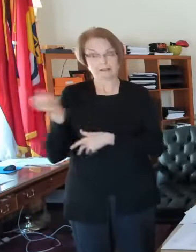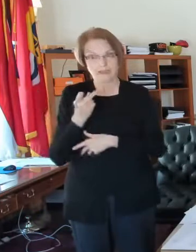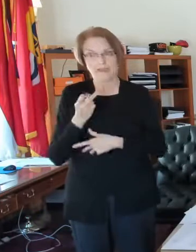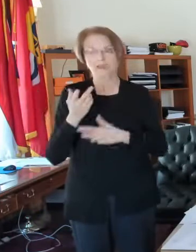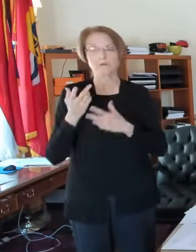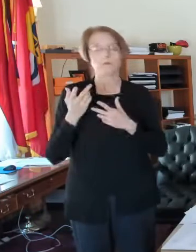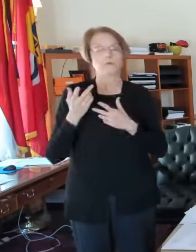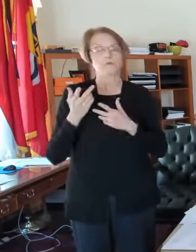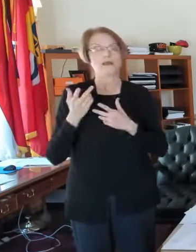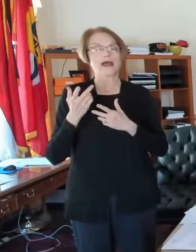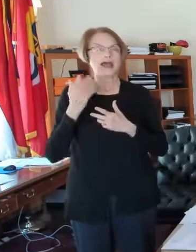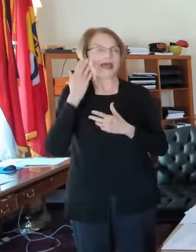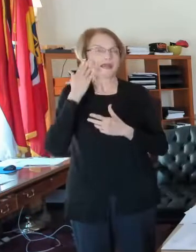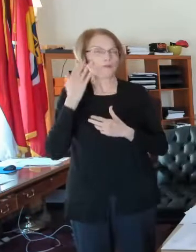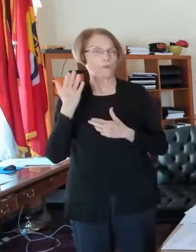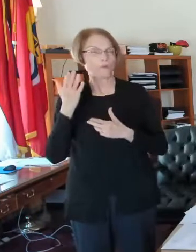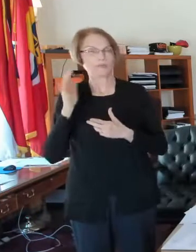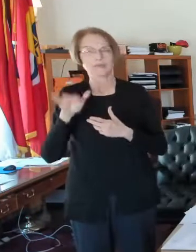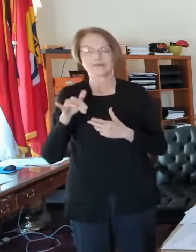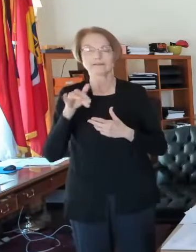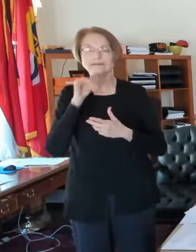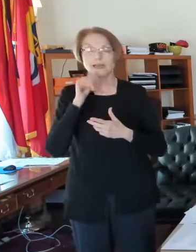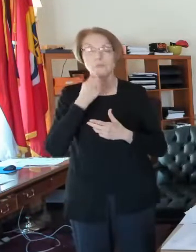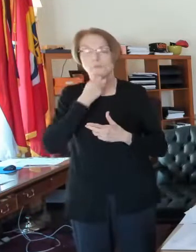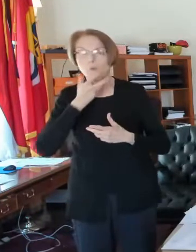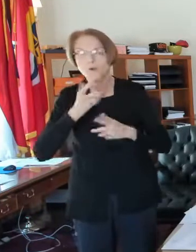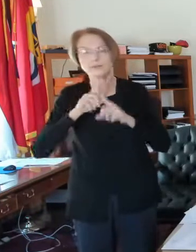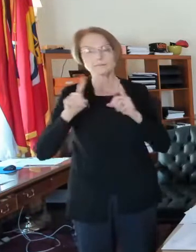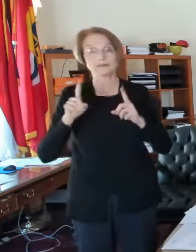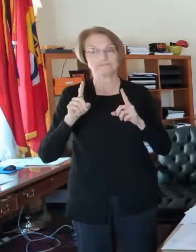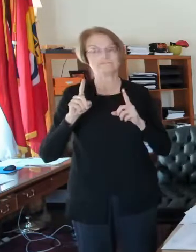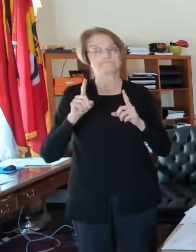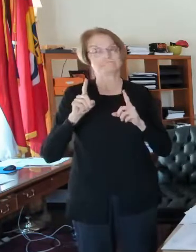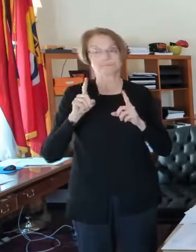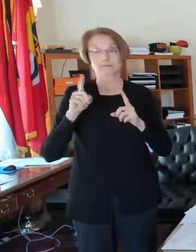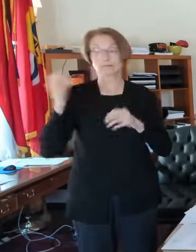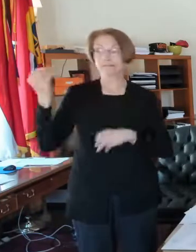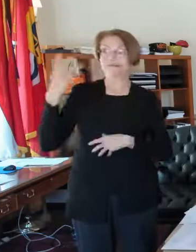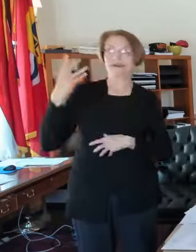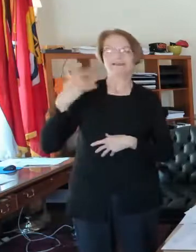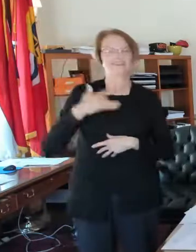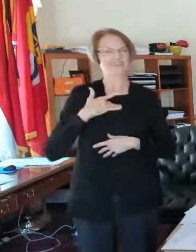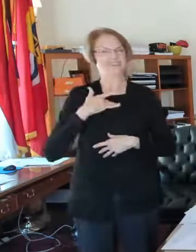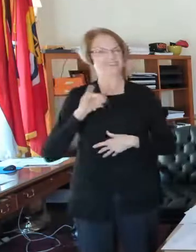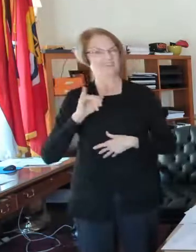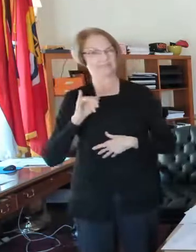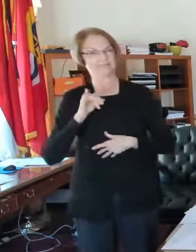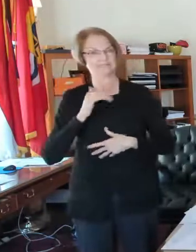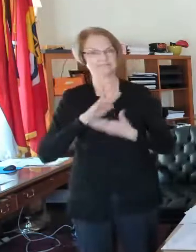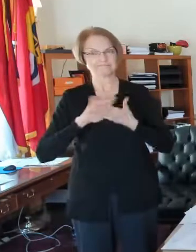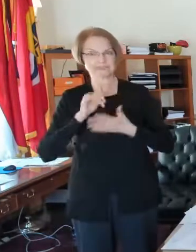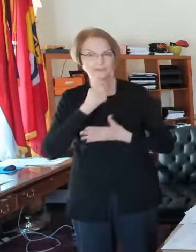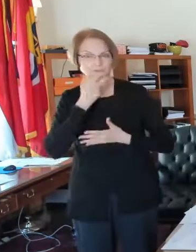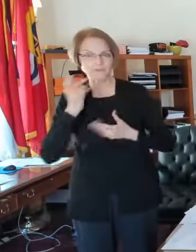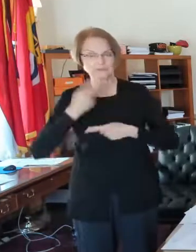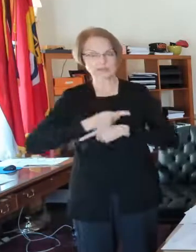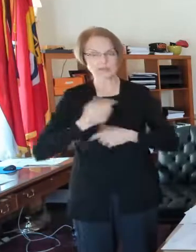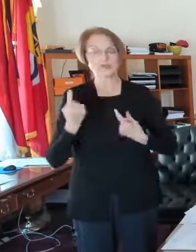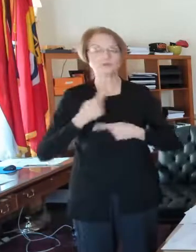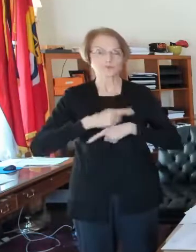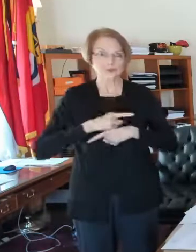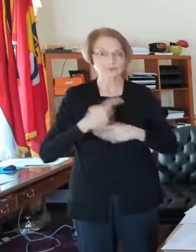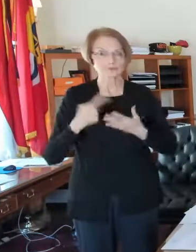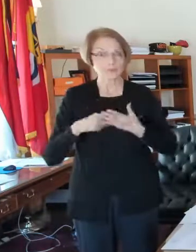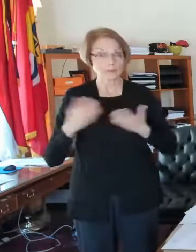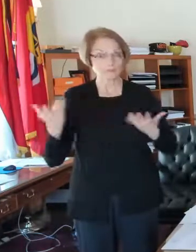but feels like a nice warm day. So we're going to talk about COVID today, of course, the